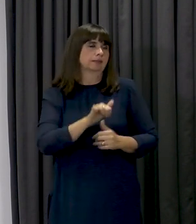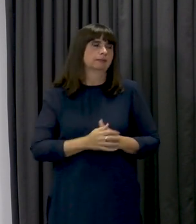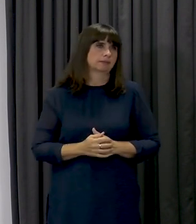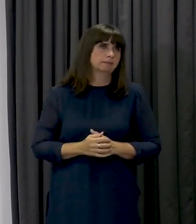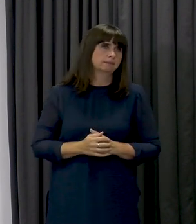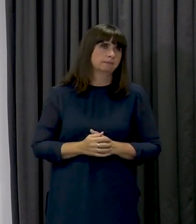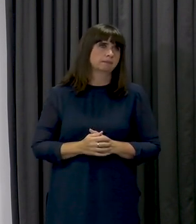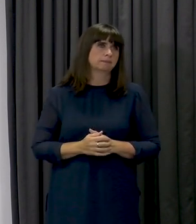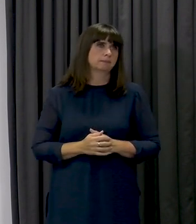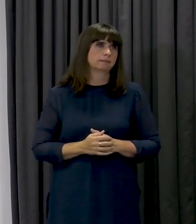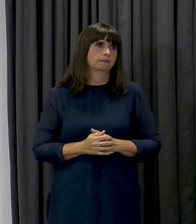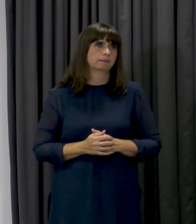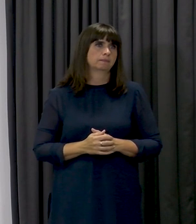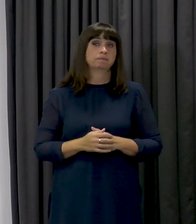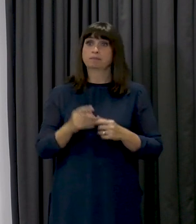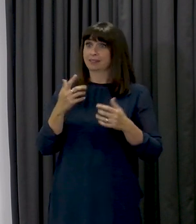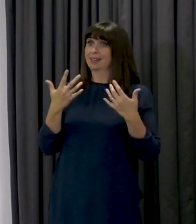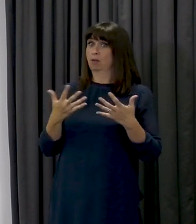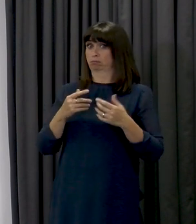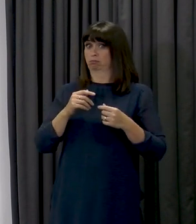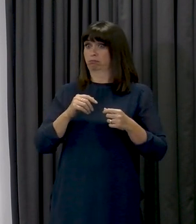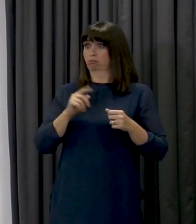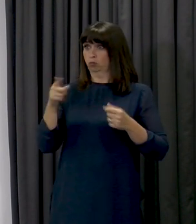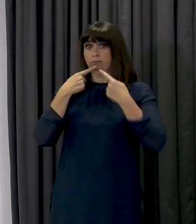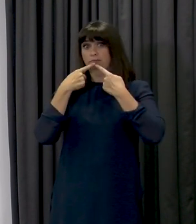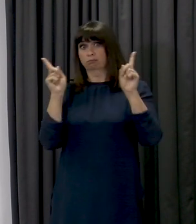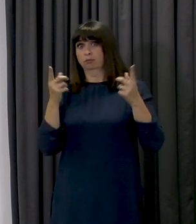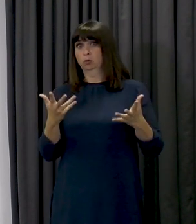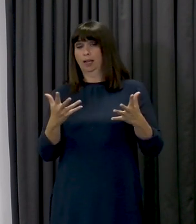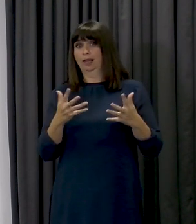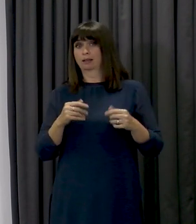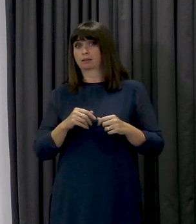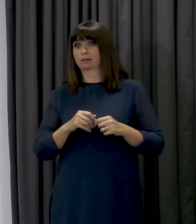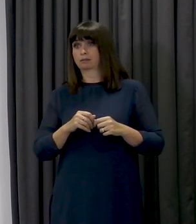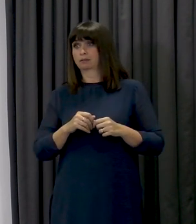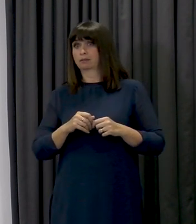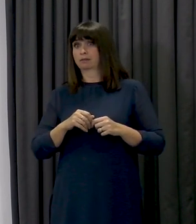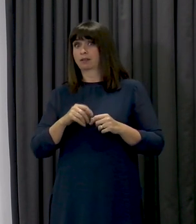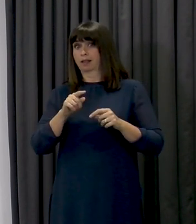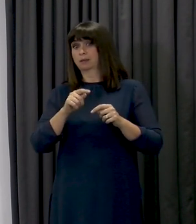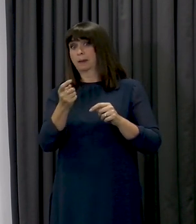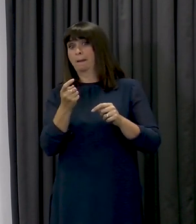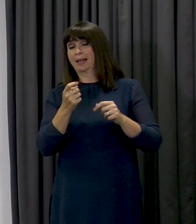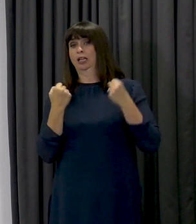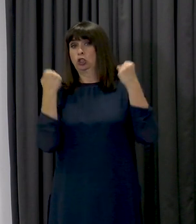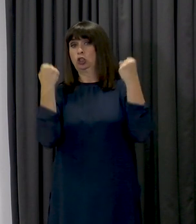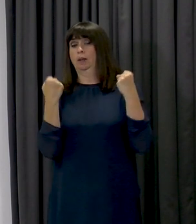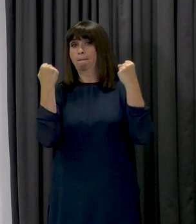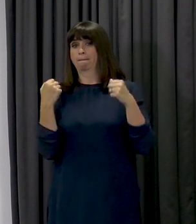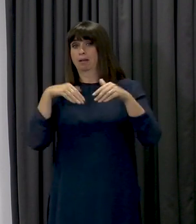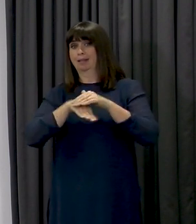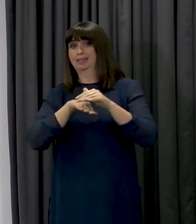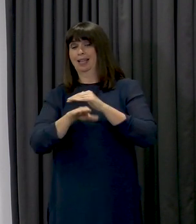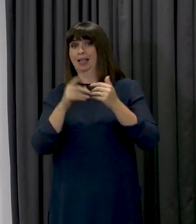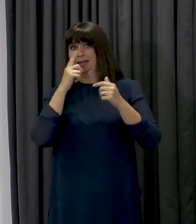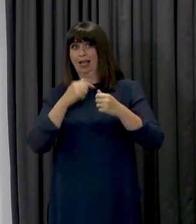and exercise facilities have been included in the new restrictions being eased. But we've spoken to a few local gyms only this morning to get their reaction